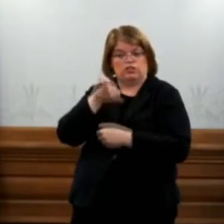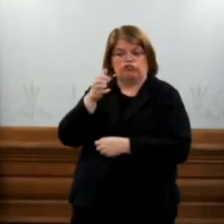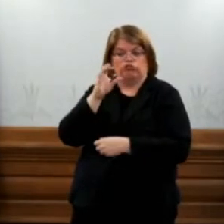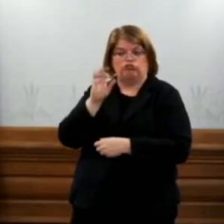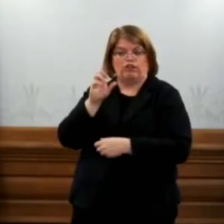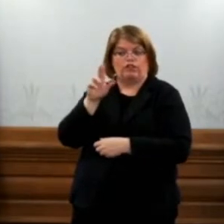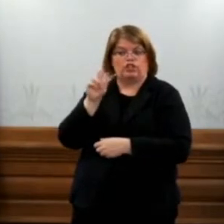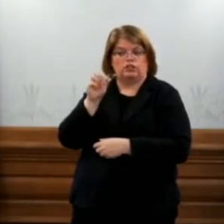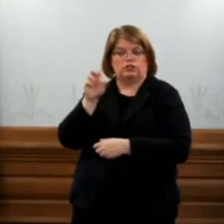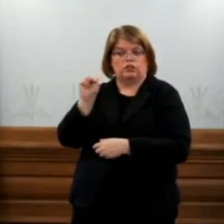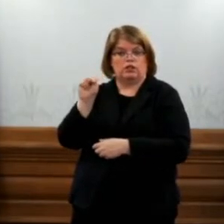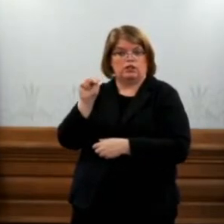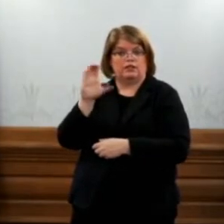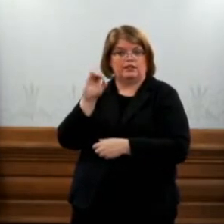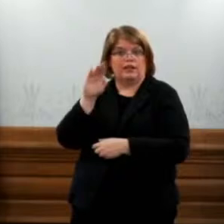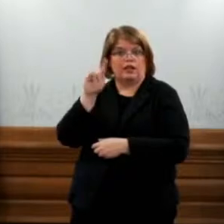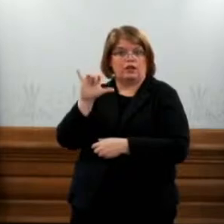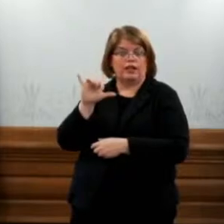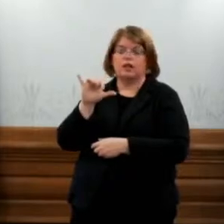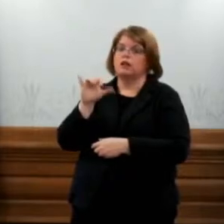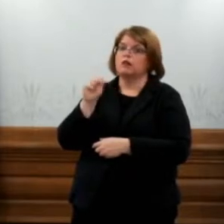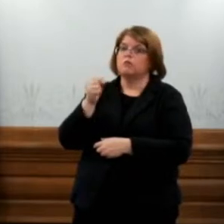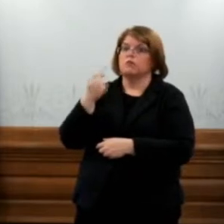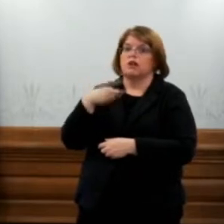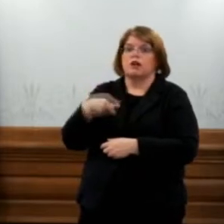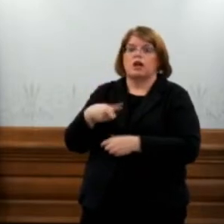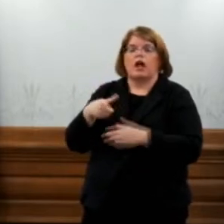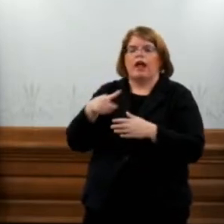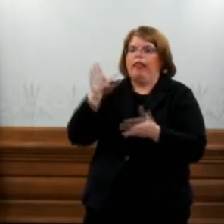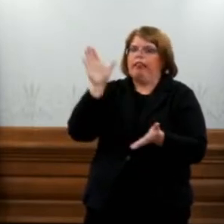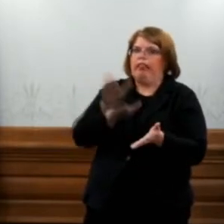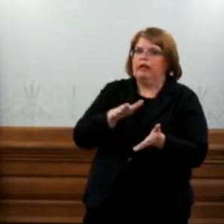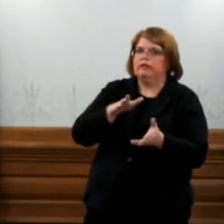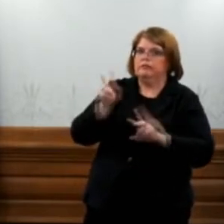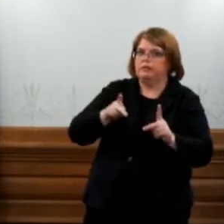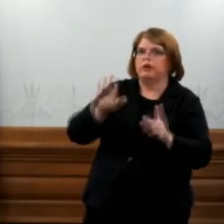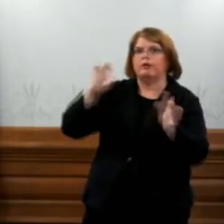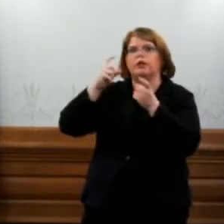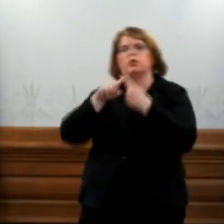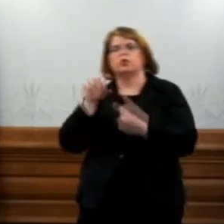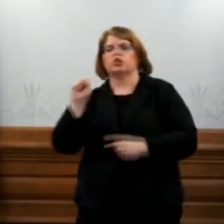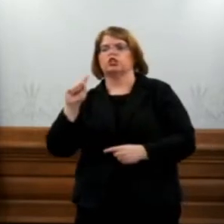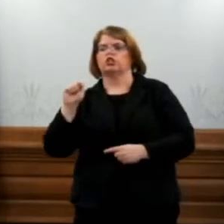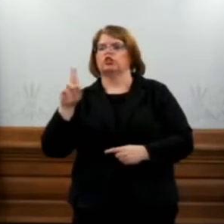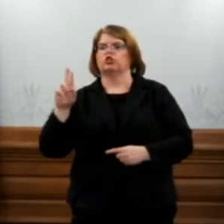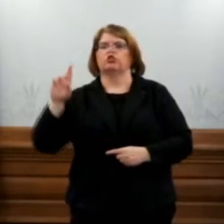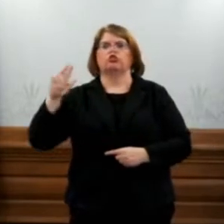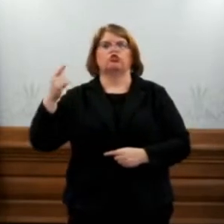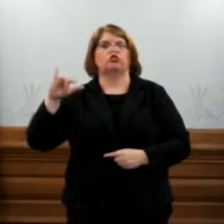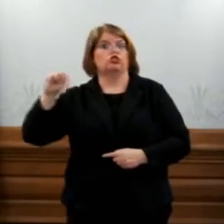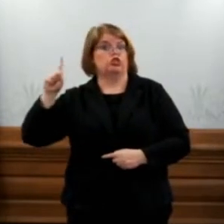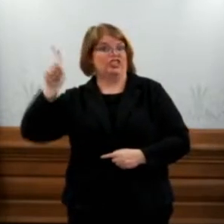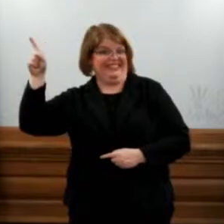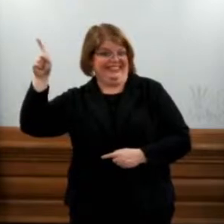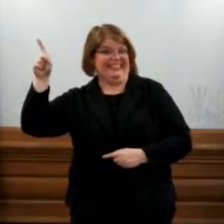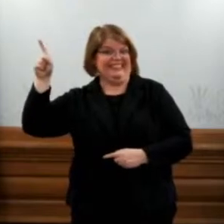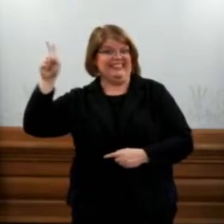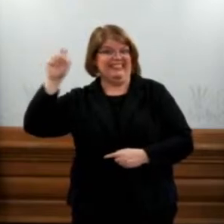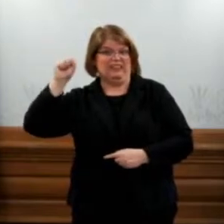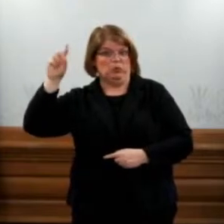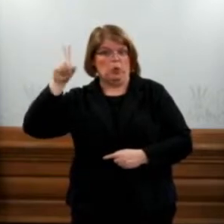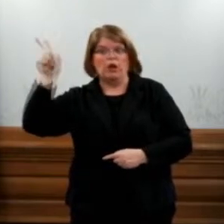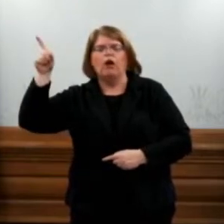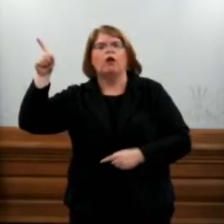that, although it's much smaller than the Sturgis, South Dakota event, the Sturgis one has spawned hundreds of cases in